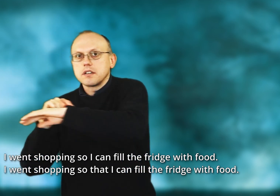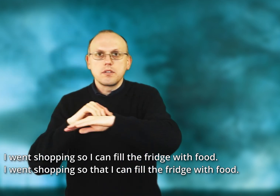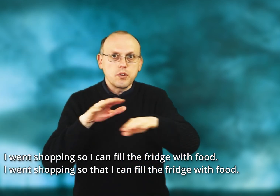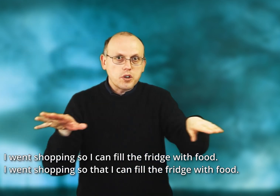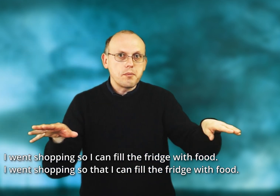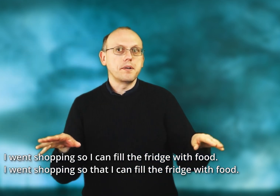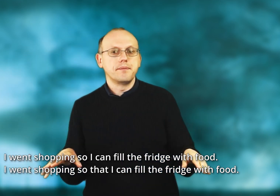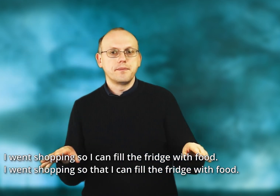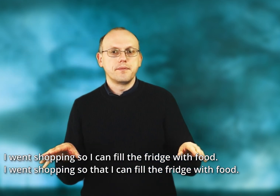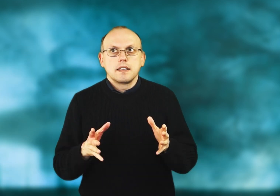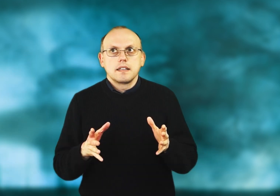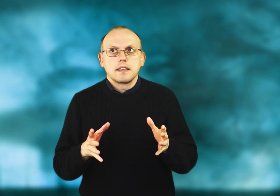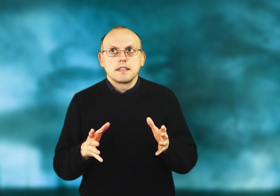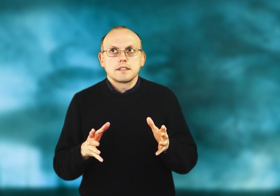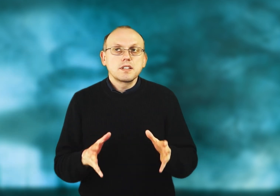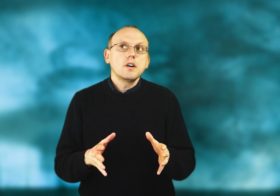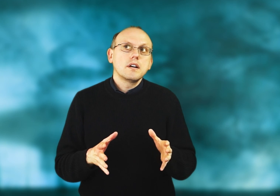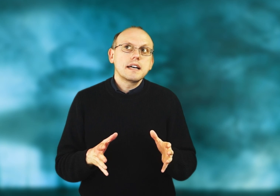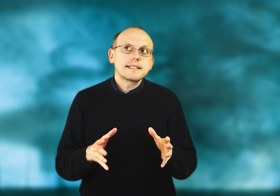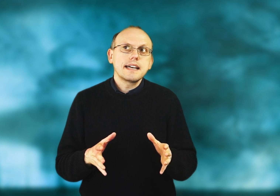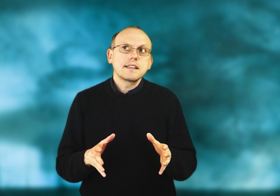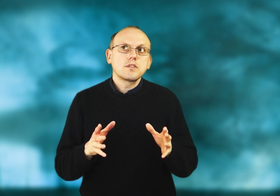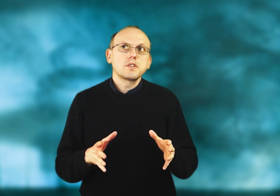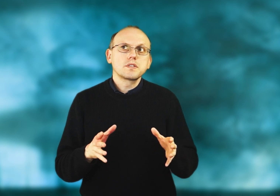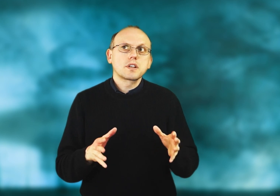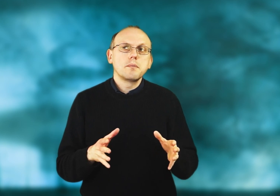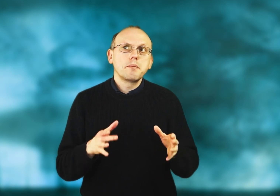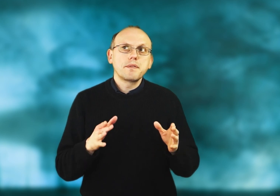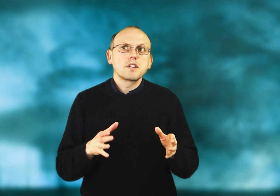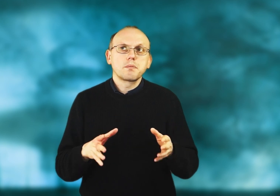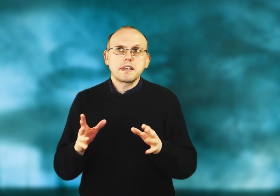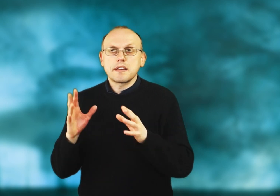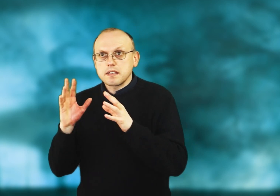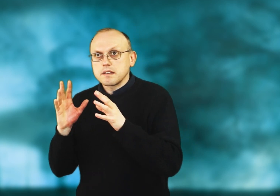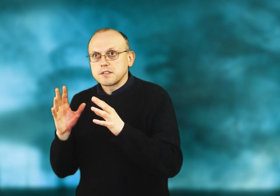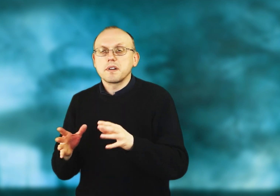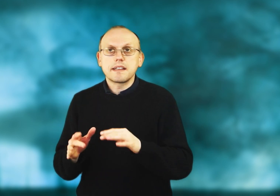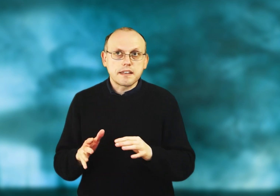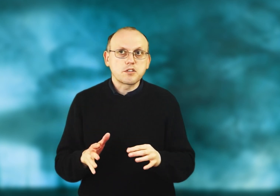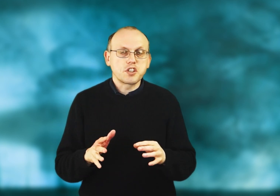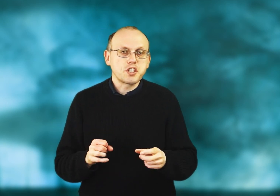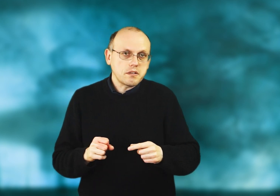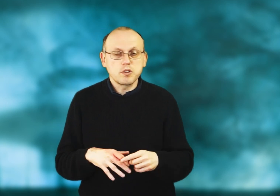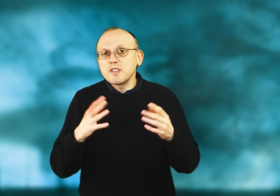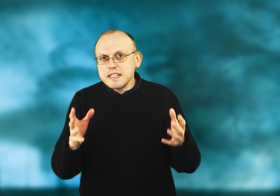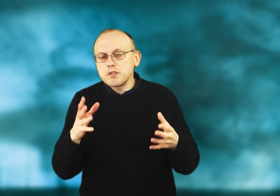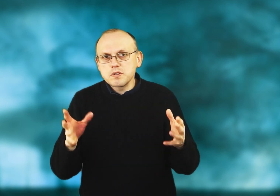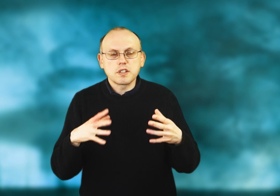no comma. So, as said, don't use a comma before subordinating conjunction. You don't need to use a comma